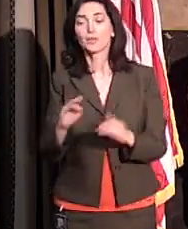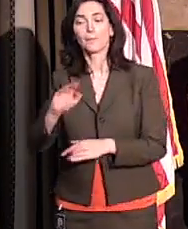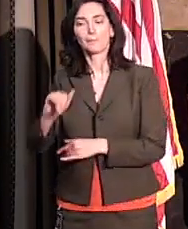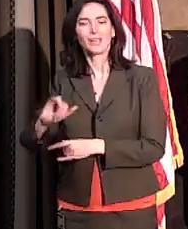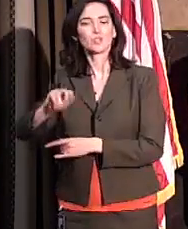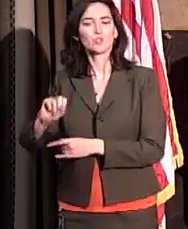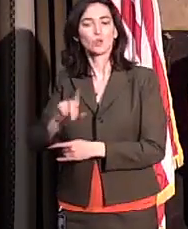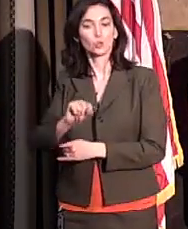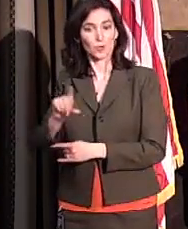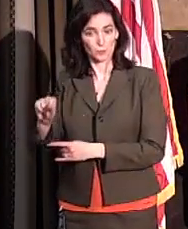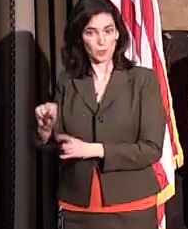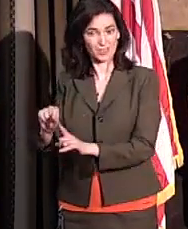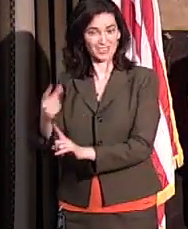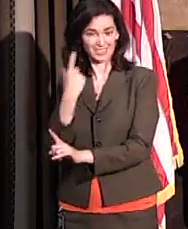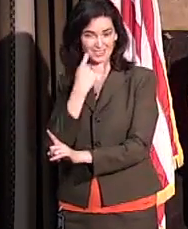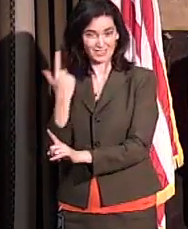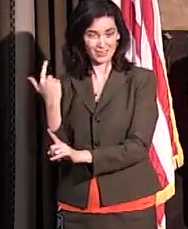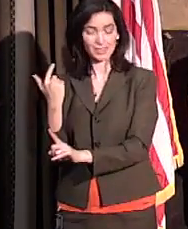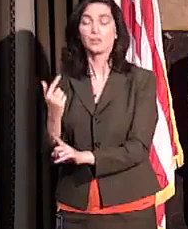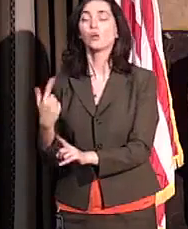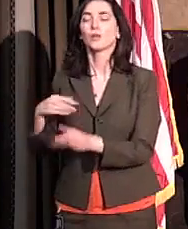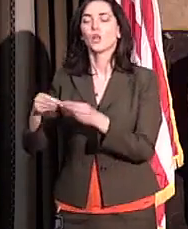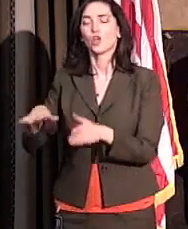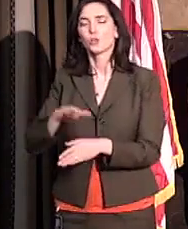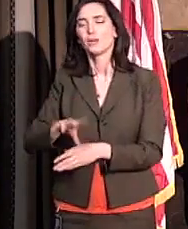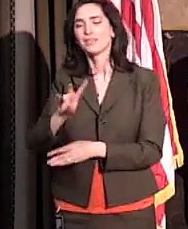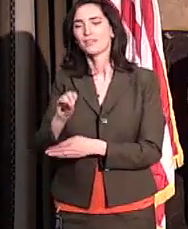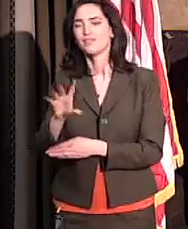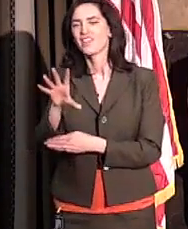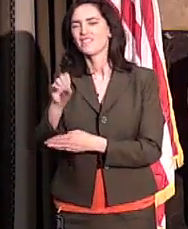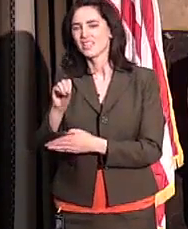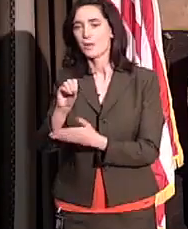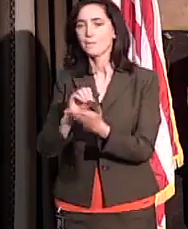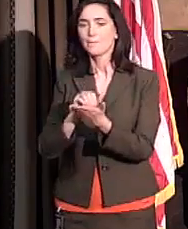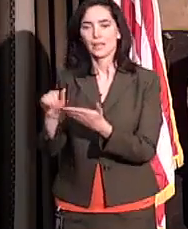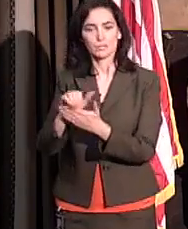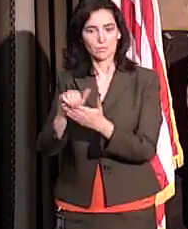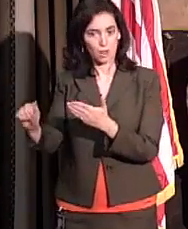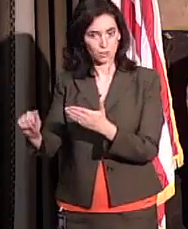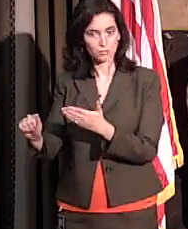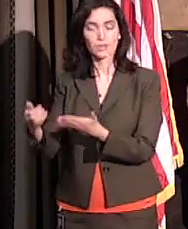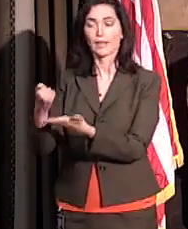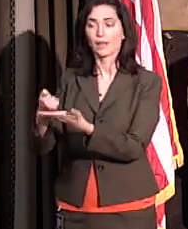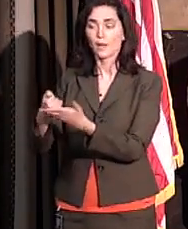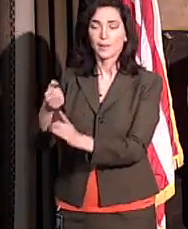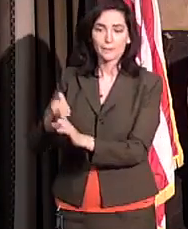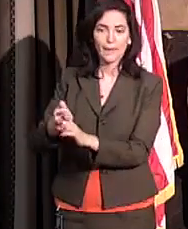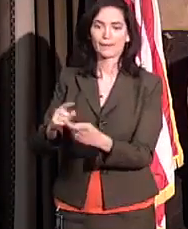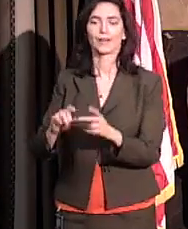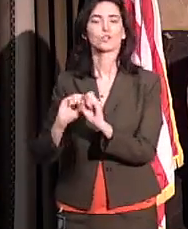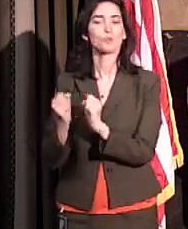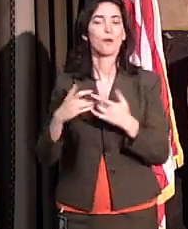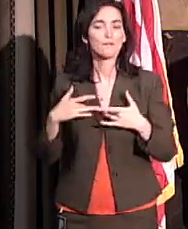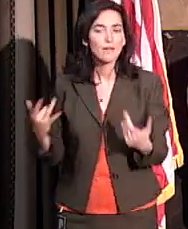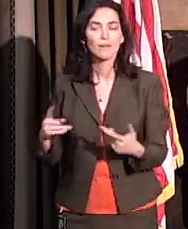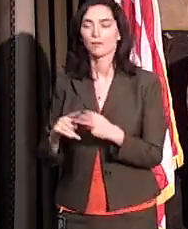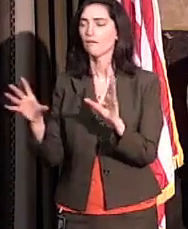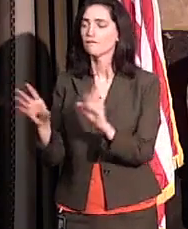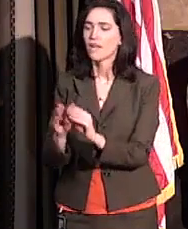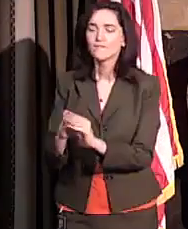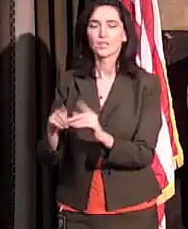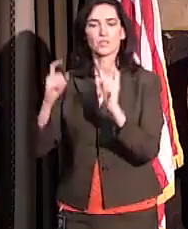an estimated $750 million in economic impact from festivals, sporting events, and